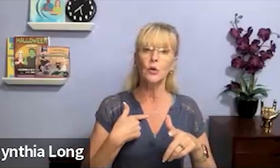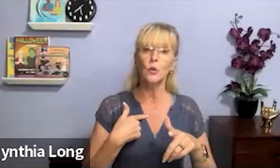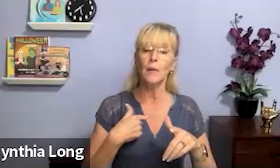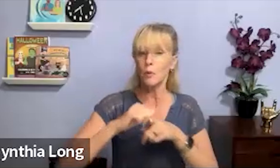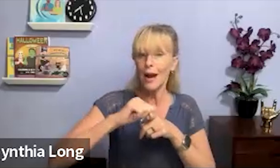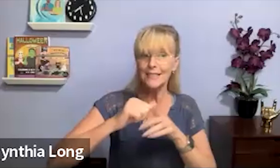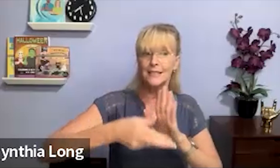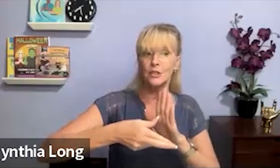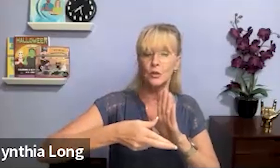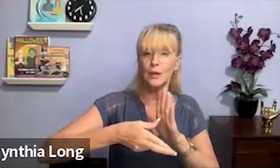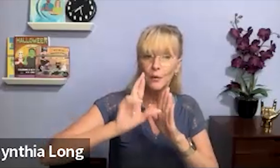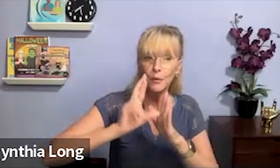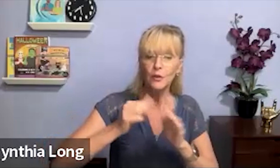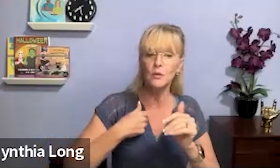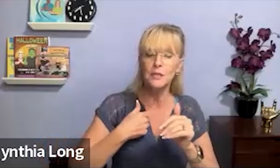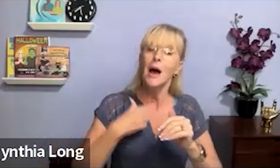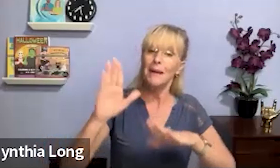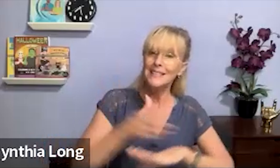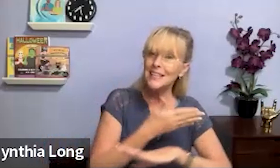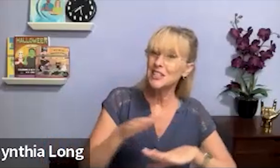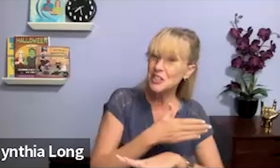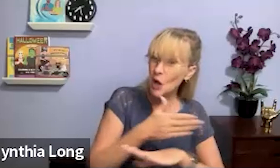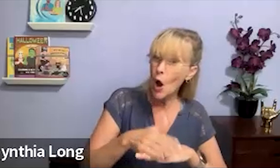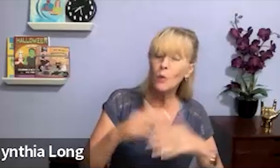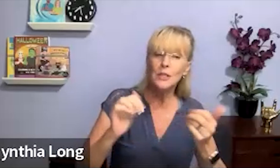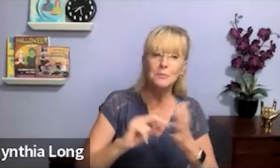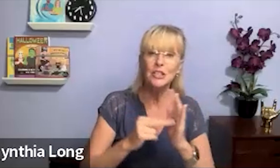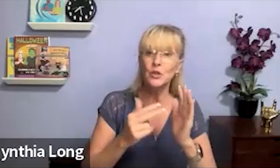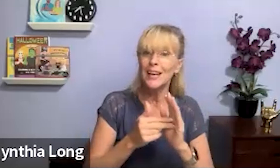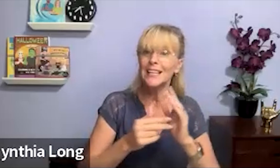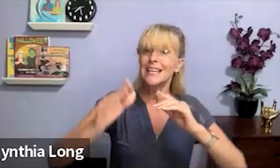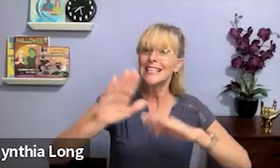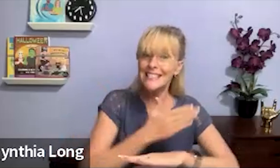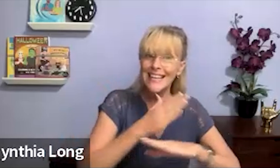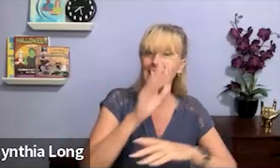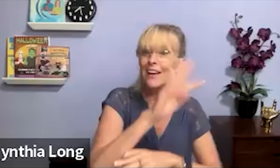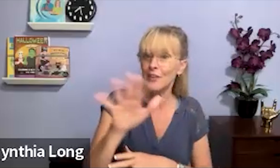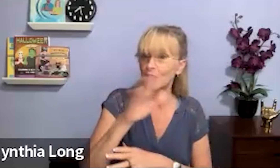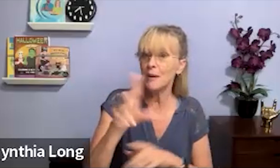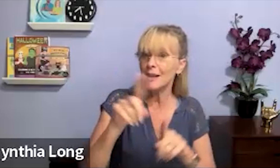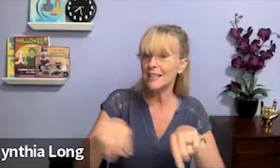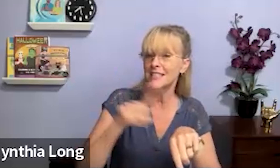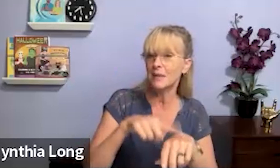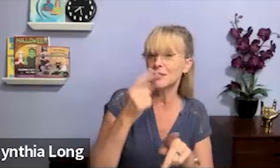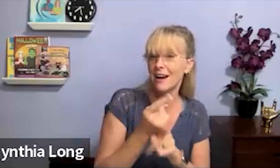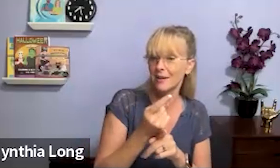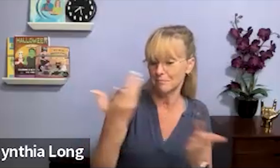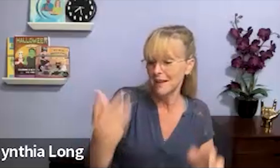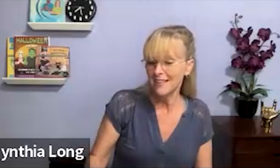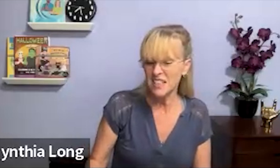you practice and do like reviews by singing a song, which means you can sing and fingerspell at the same time. That's